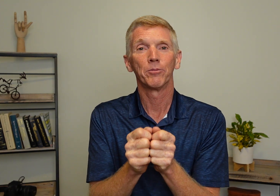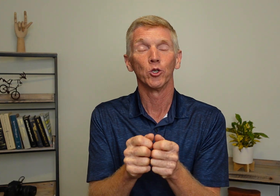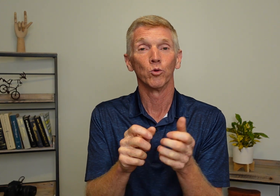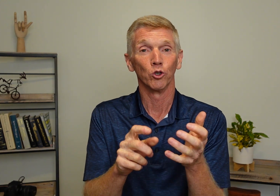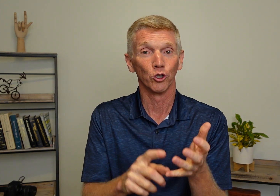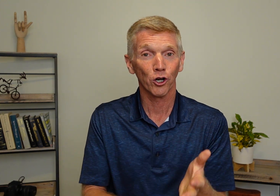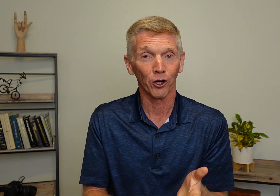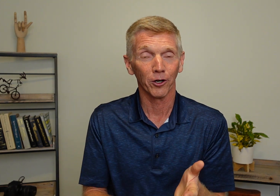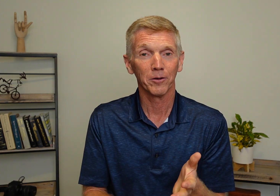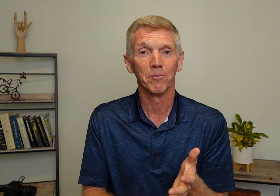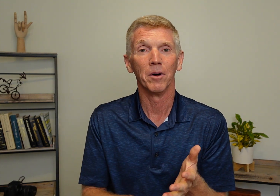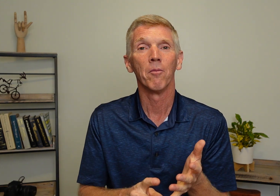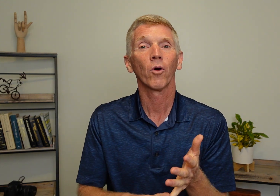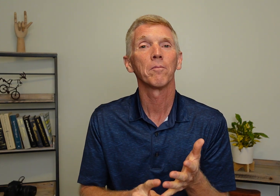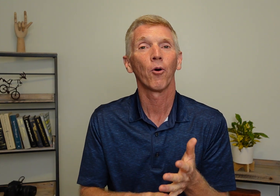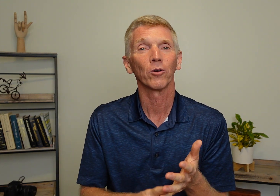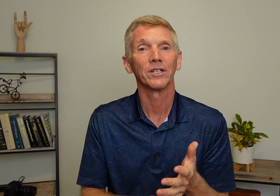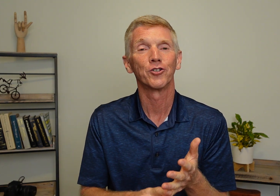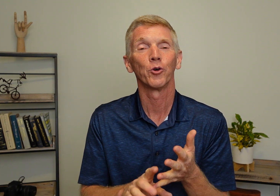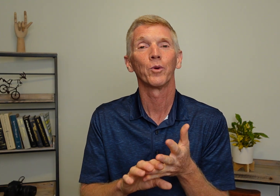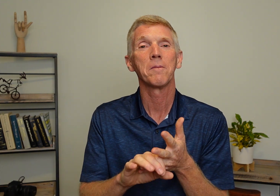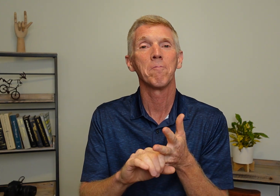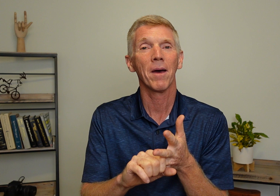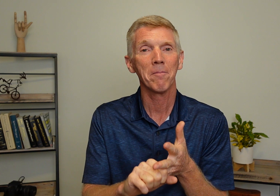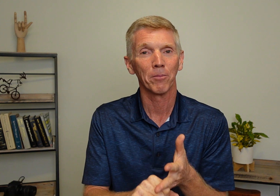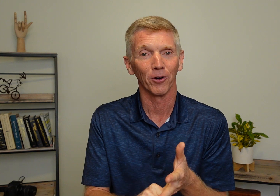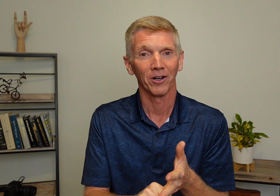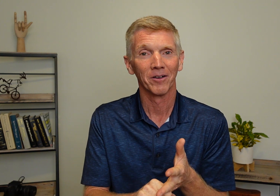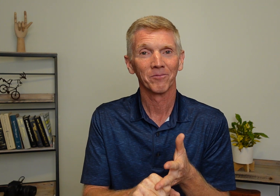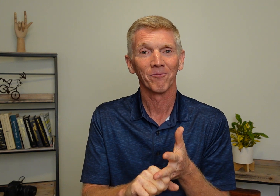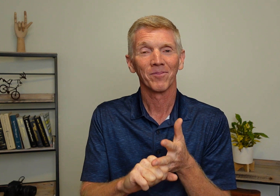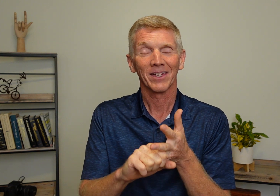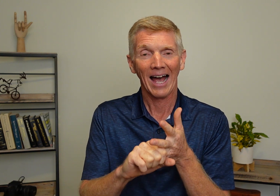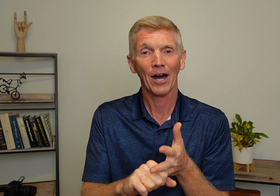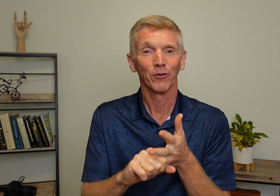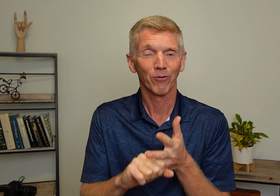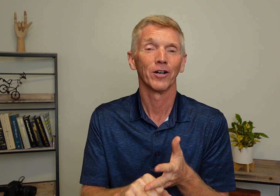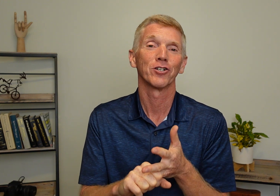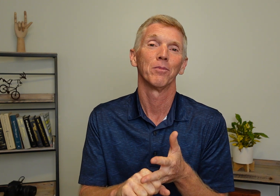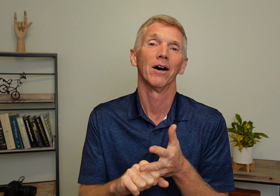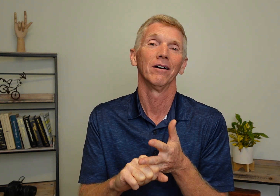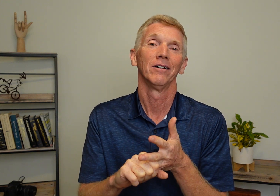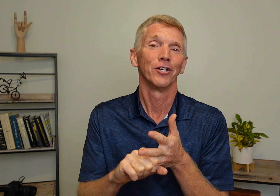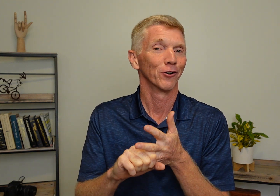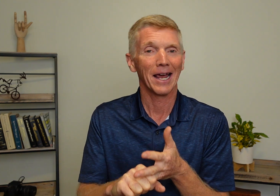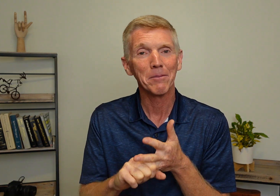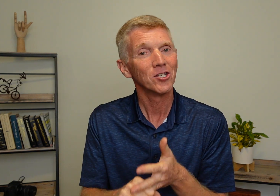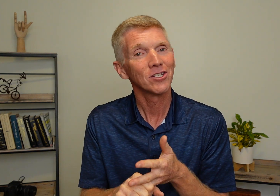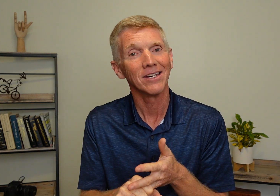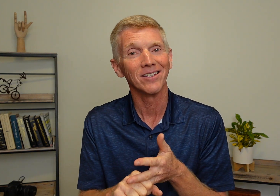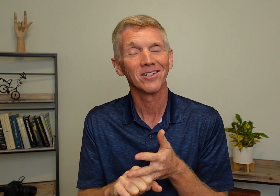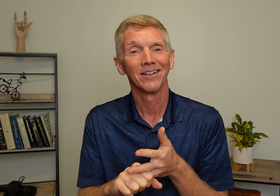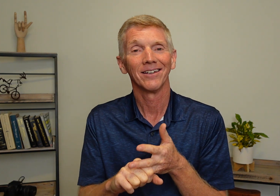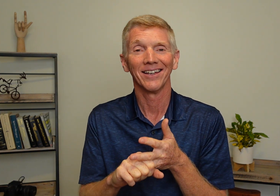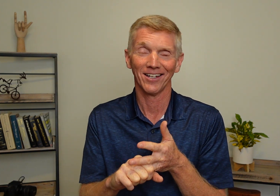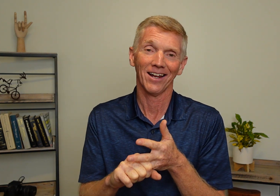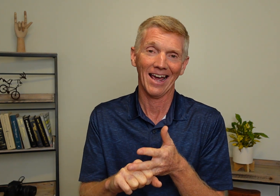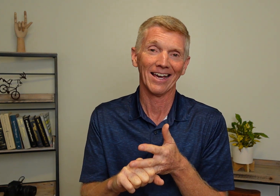you learn, but more importantly, to remember how to fingerspell your ABCs in